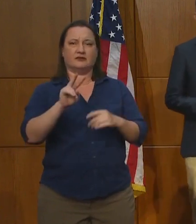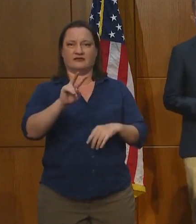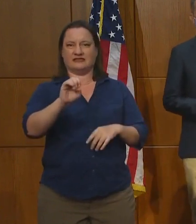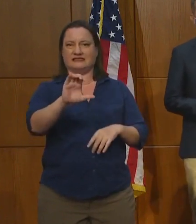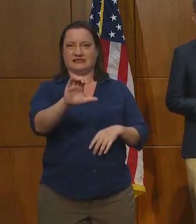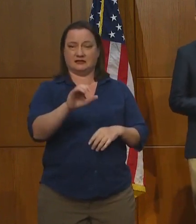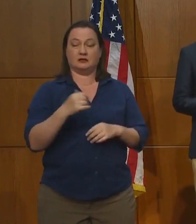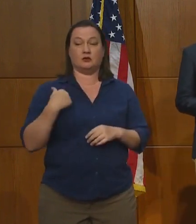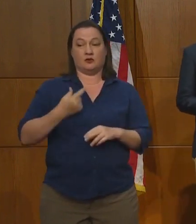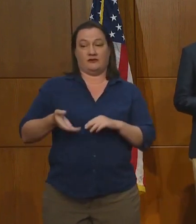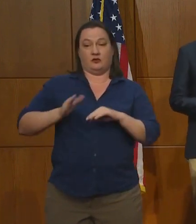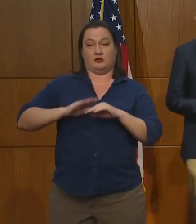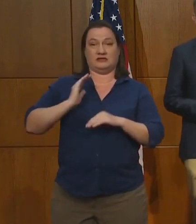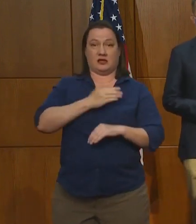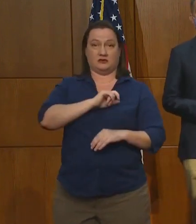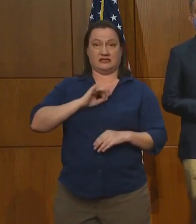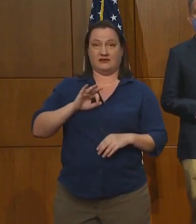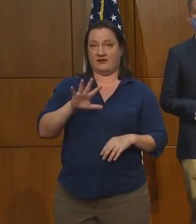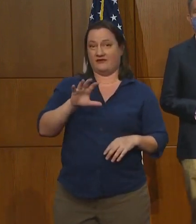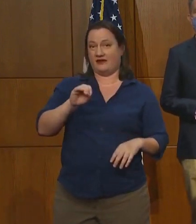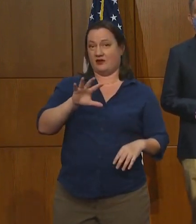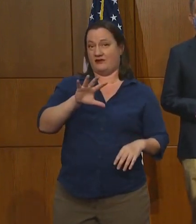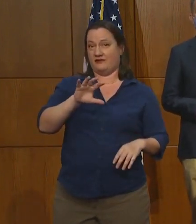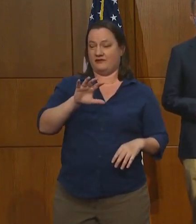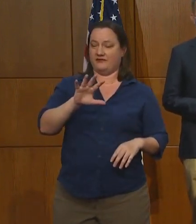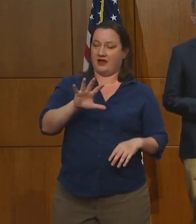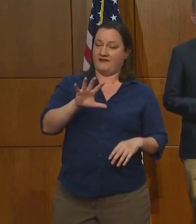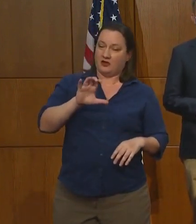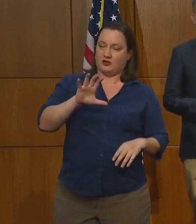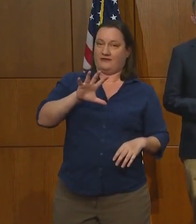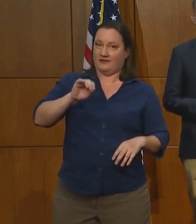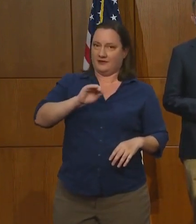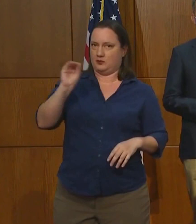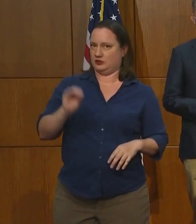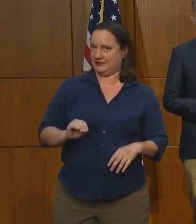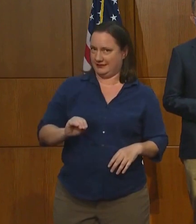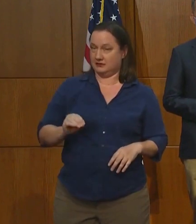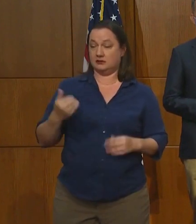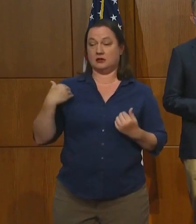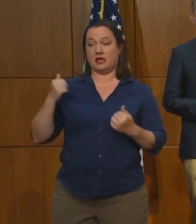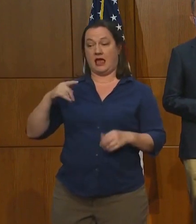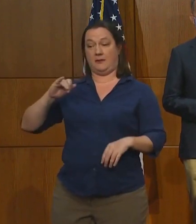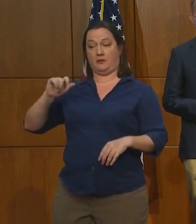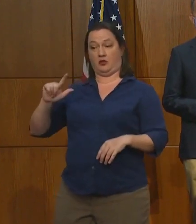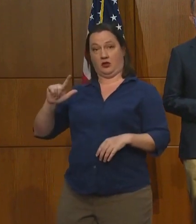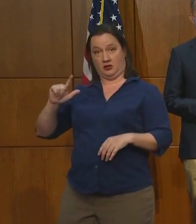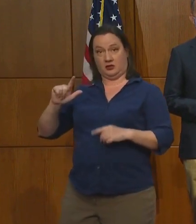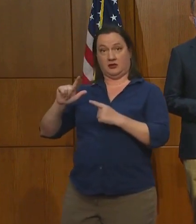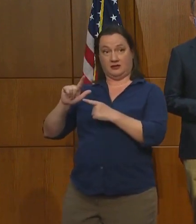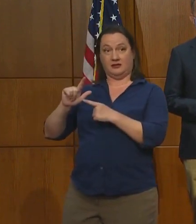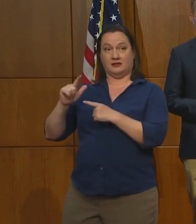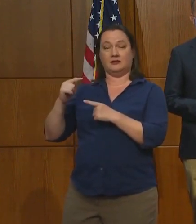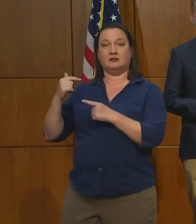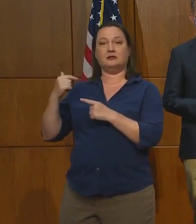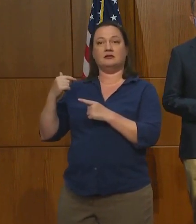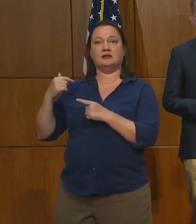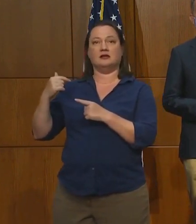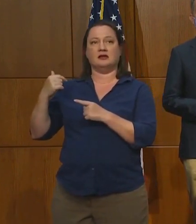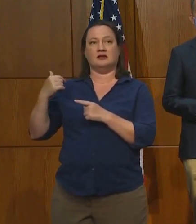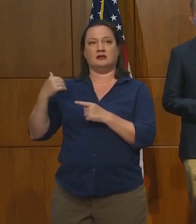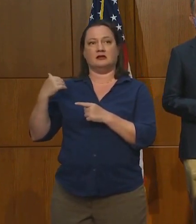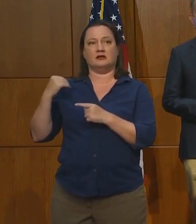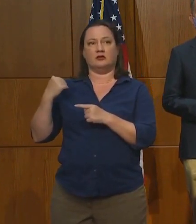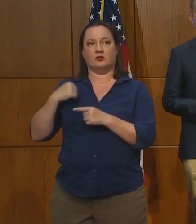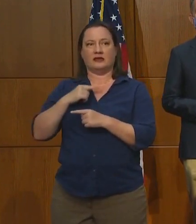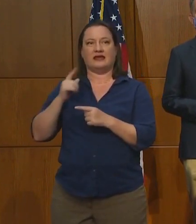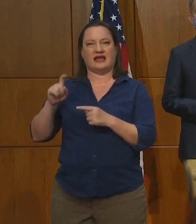our staff 550%. In April, currently with our call center staff, they are merit staff, so the VEC actually had to hire